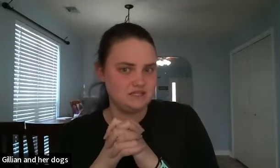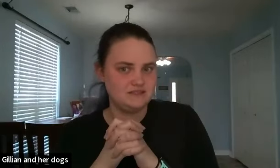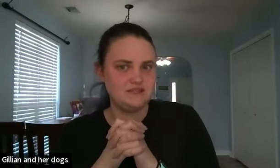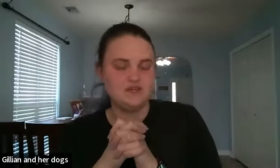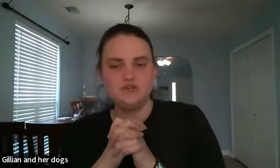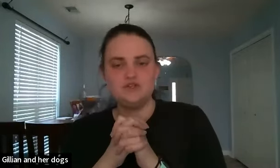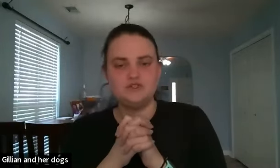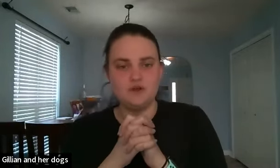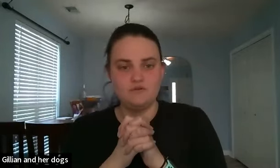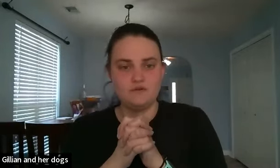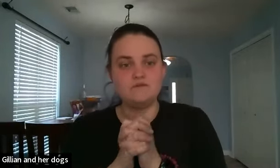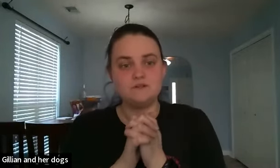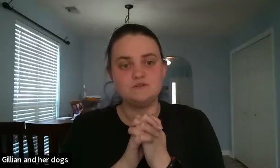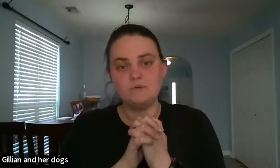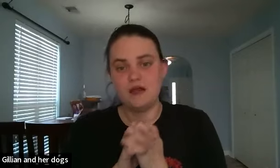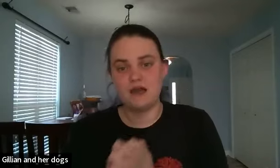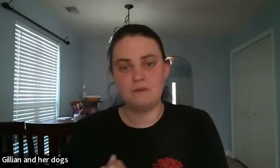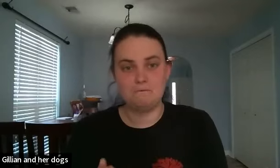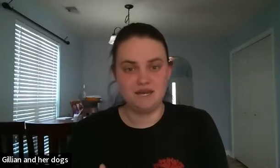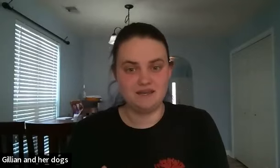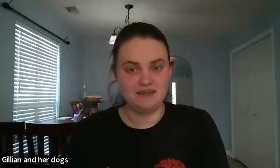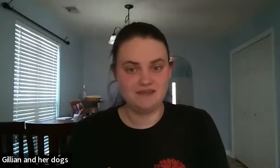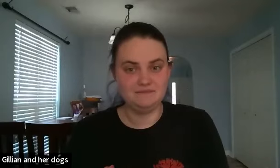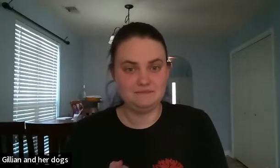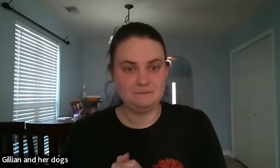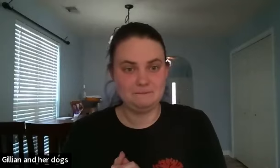chance. So for our first one, we'll have Monday.